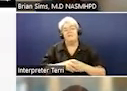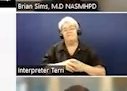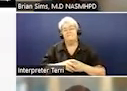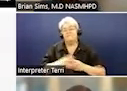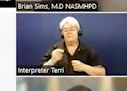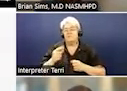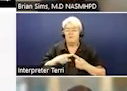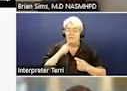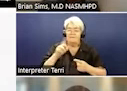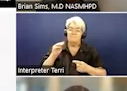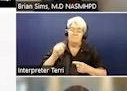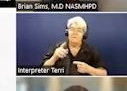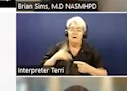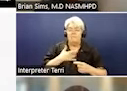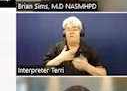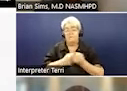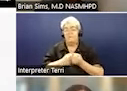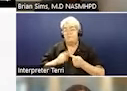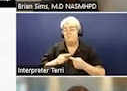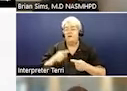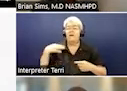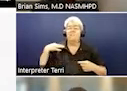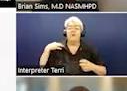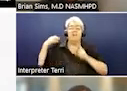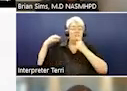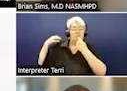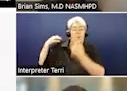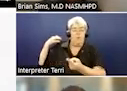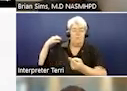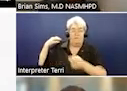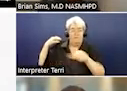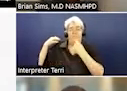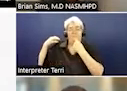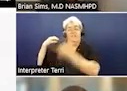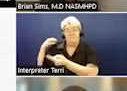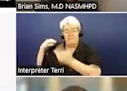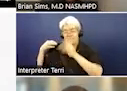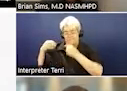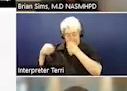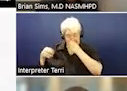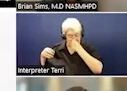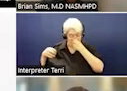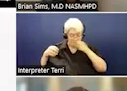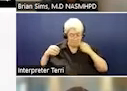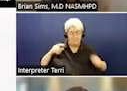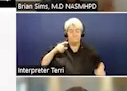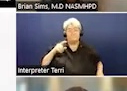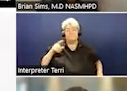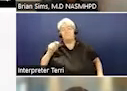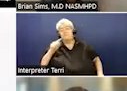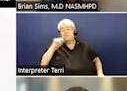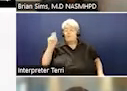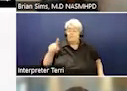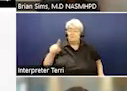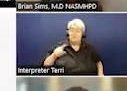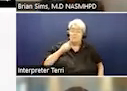moral support here. How about voluntold? Yeah. Anyway, the question for you today. The